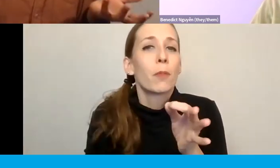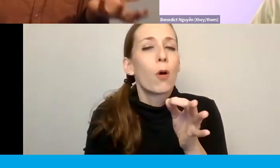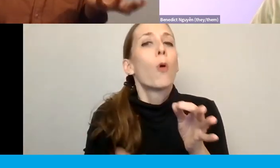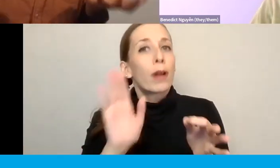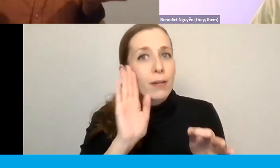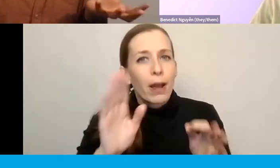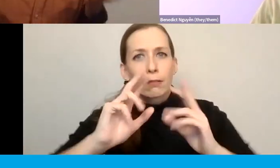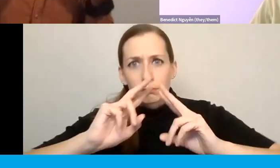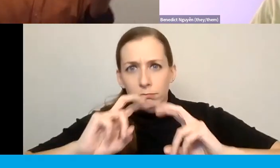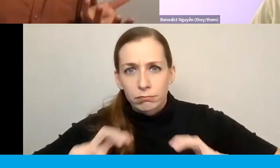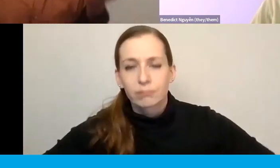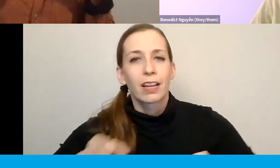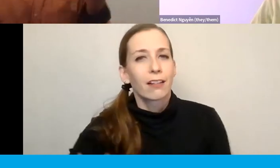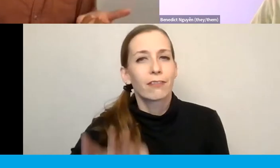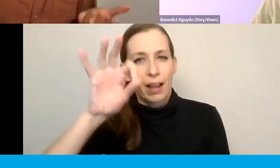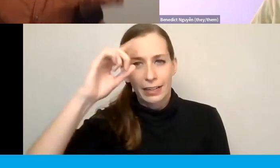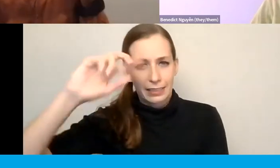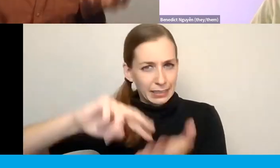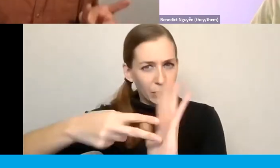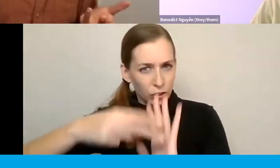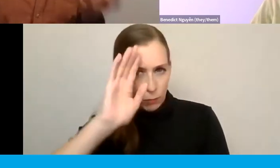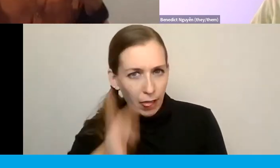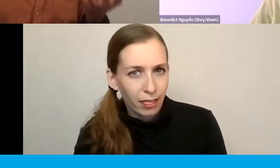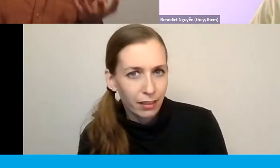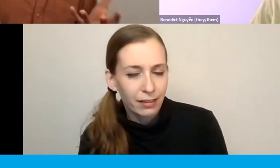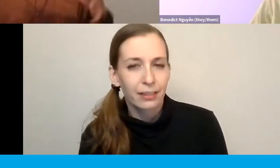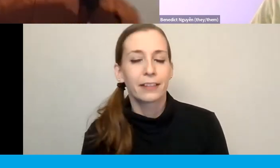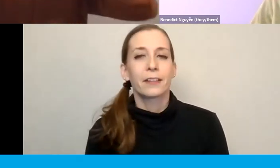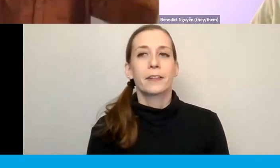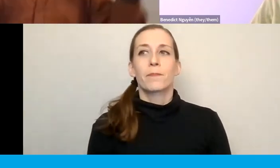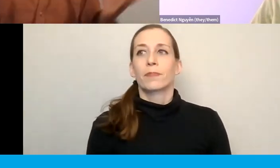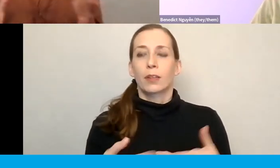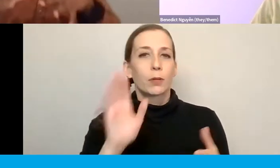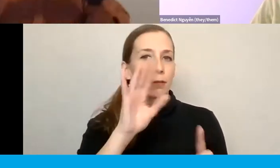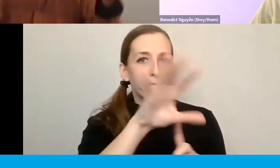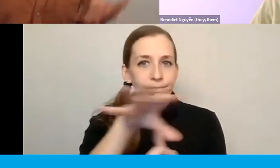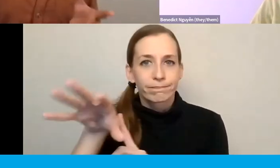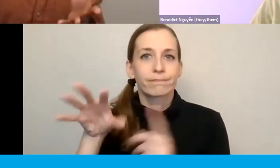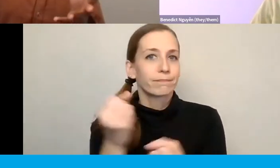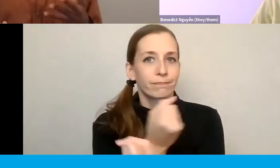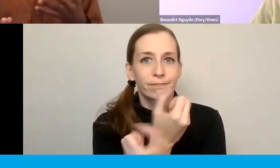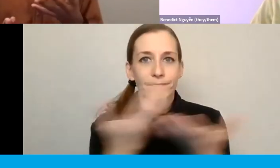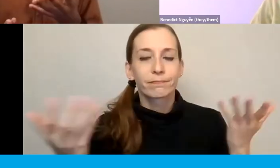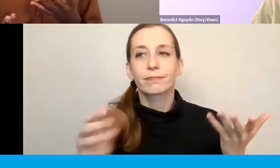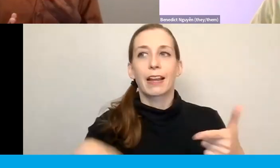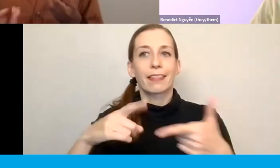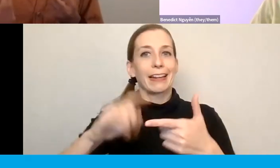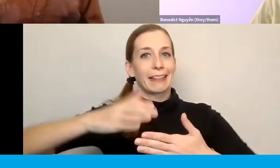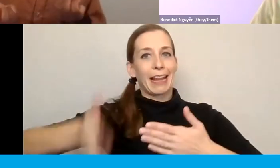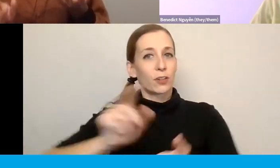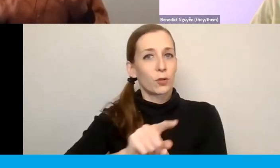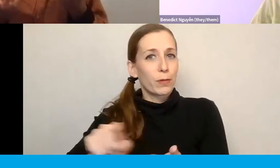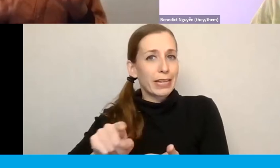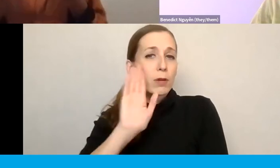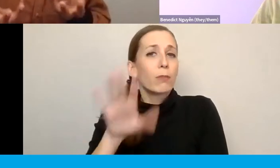with, right? At the end of the week, all this footage, all this information, whatever we find, like there's a way to shape it and turn it into something that